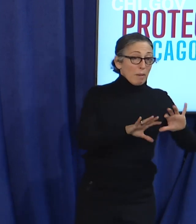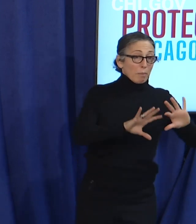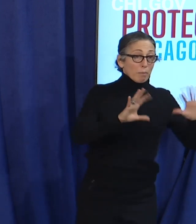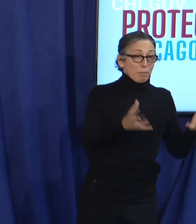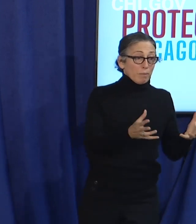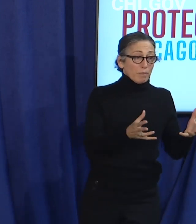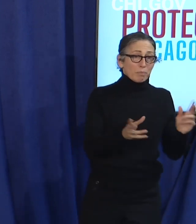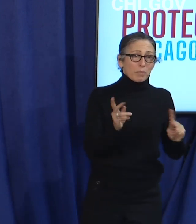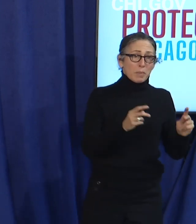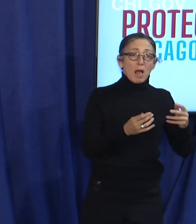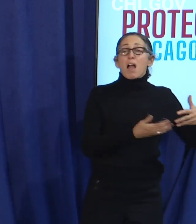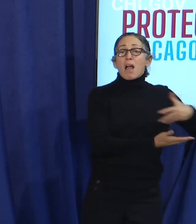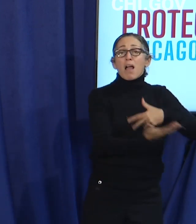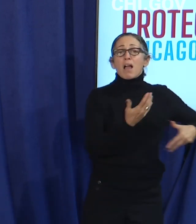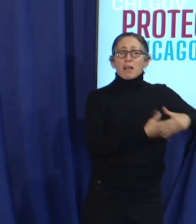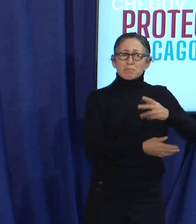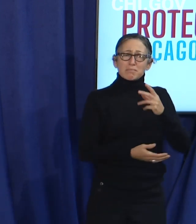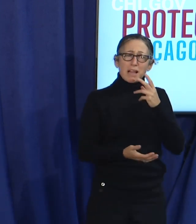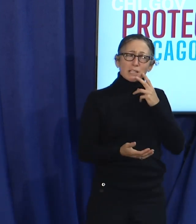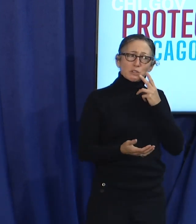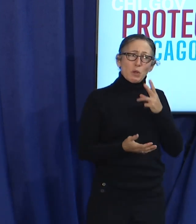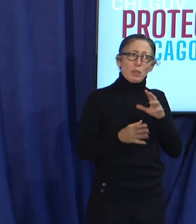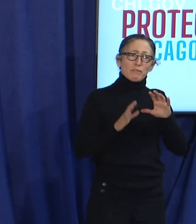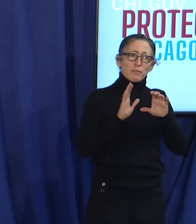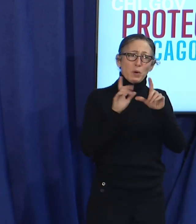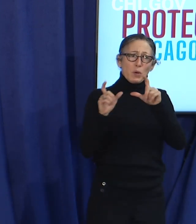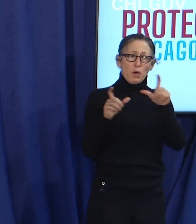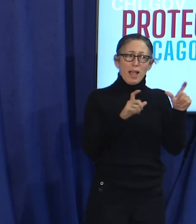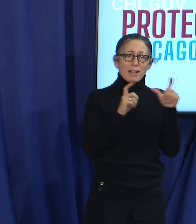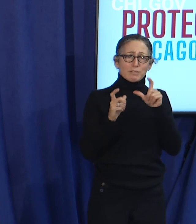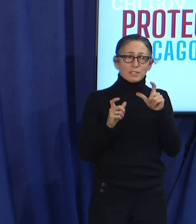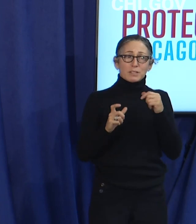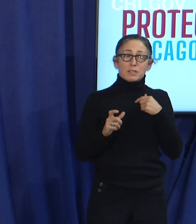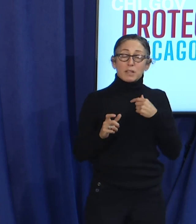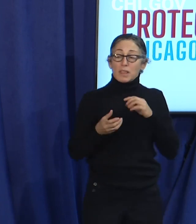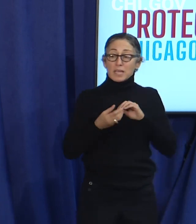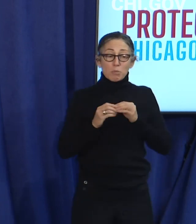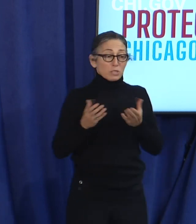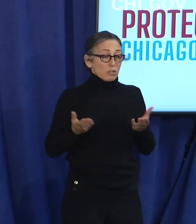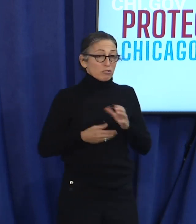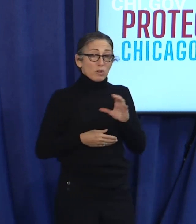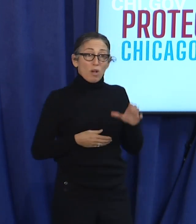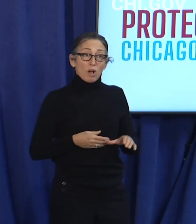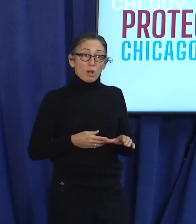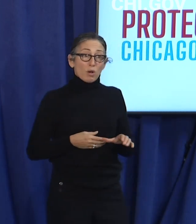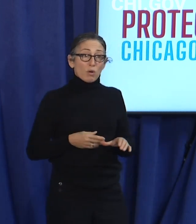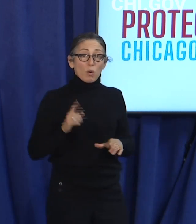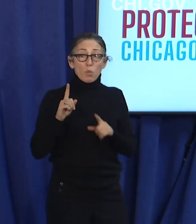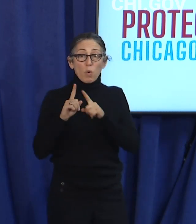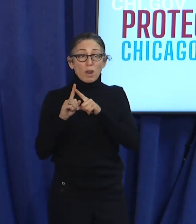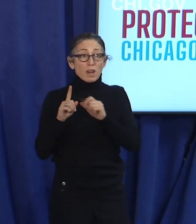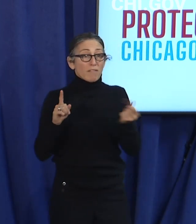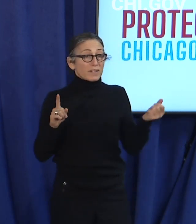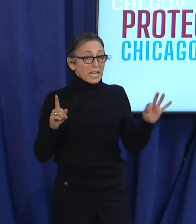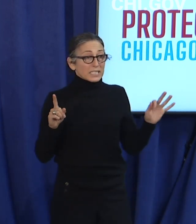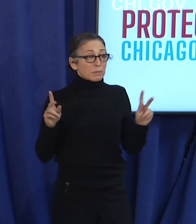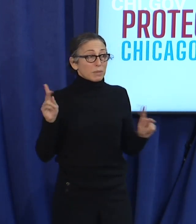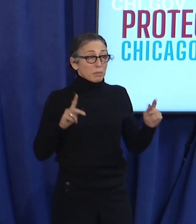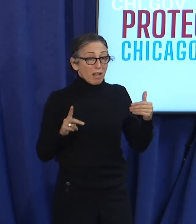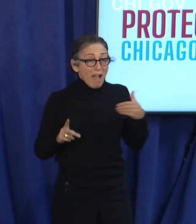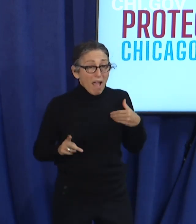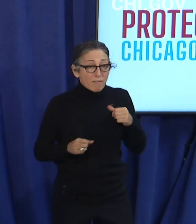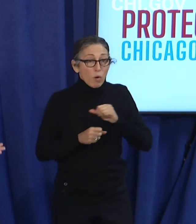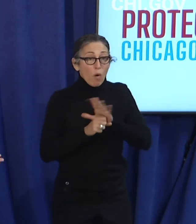those pictures, as I know others did. And when I see numbers like we have in Chicago right now, right, 1 in 19 Chicagoans have